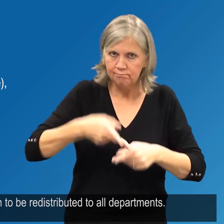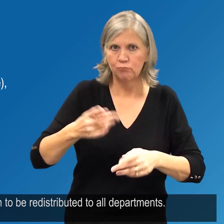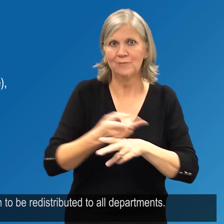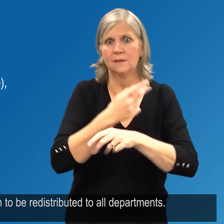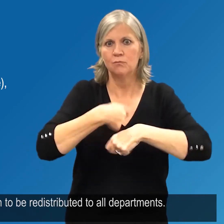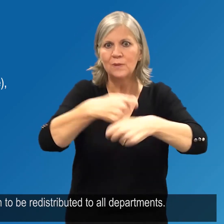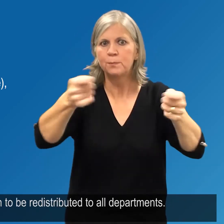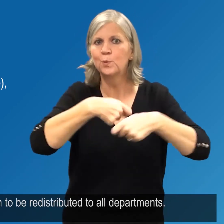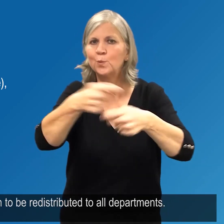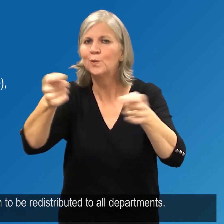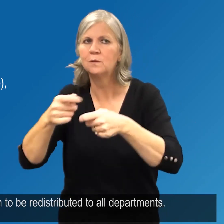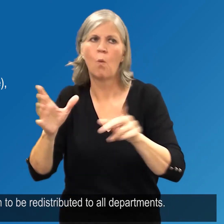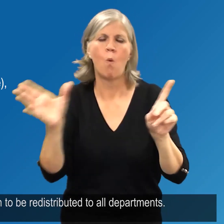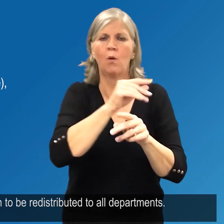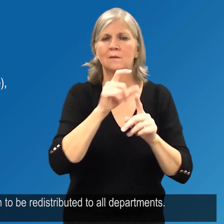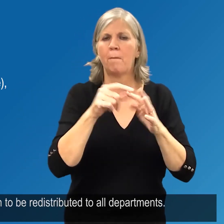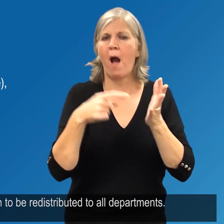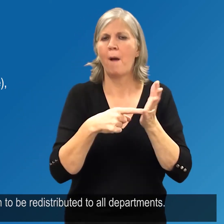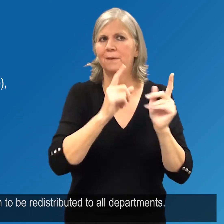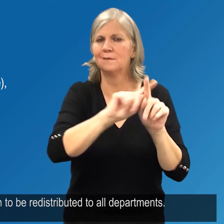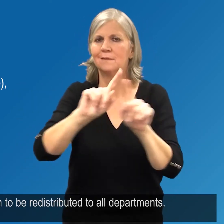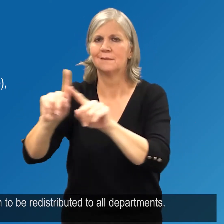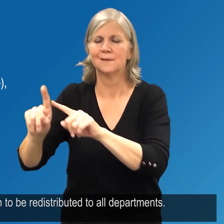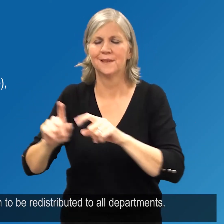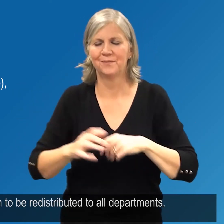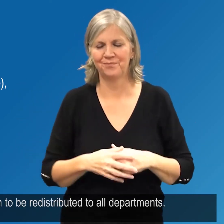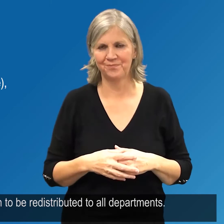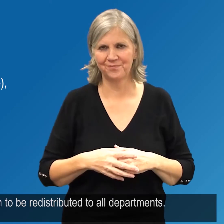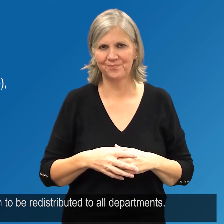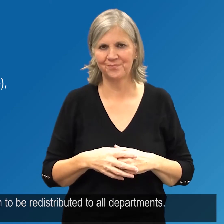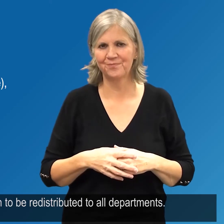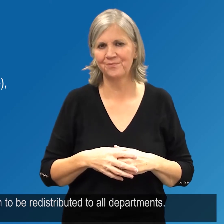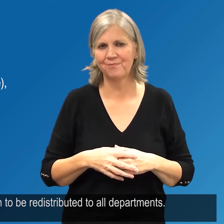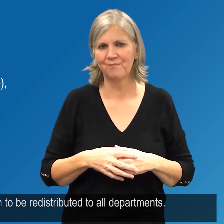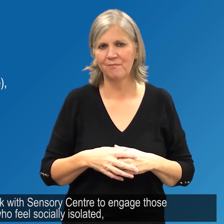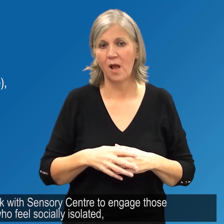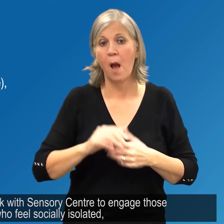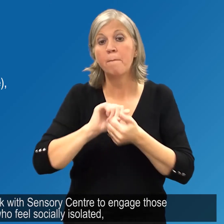interpreters. This information is to be redistributed to all departments.